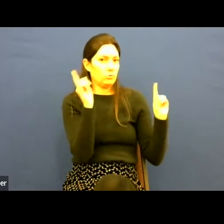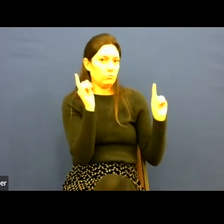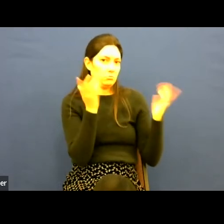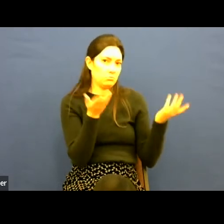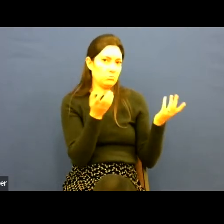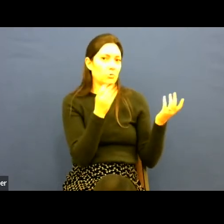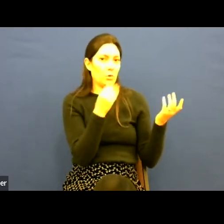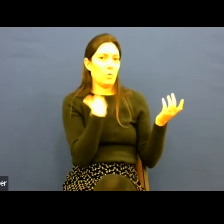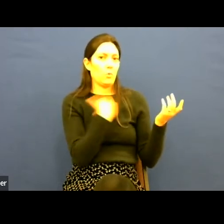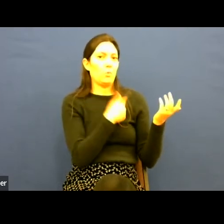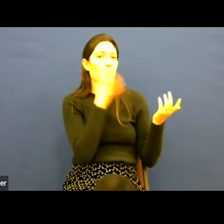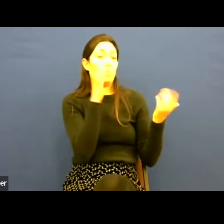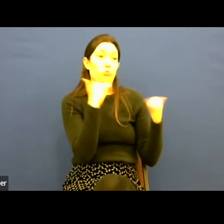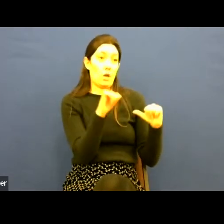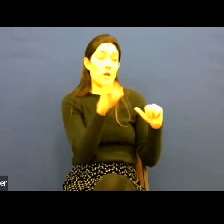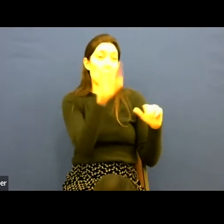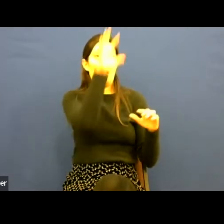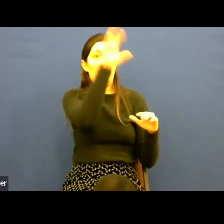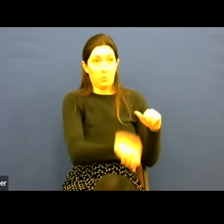to essentially try to get